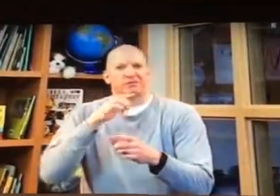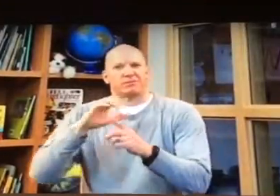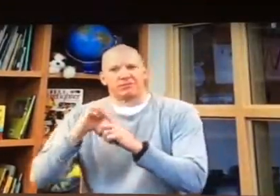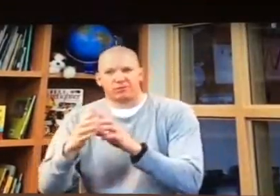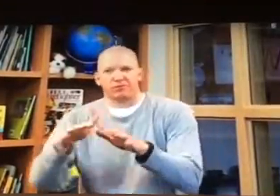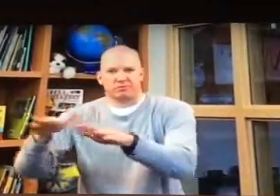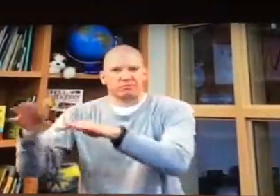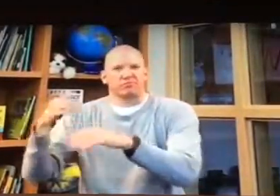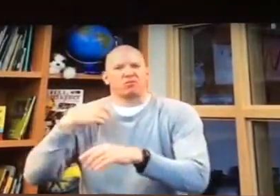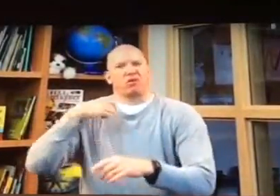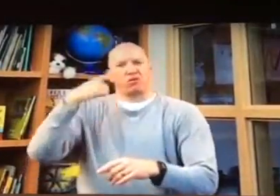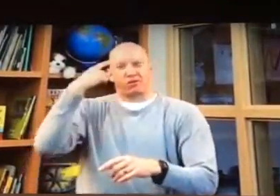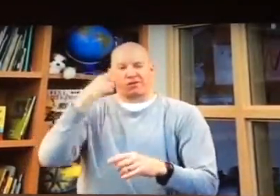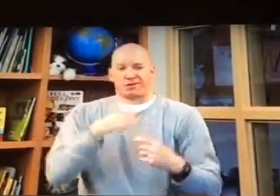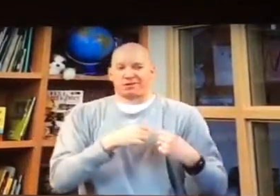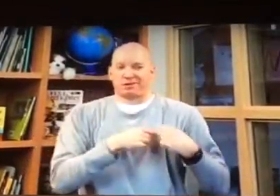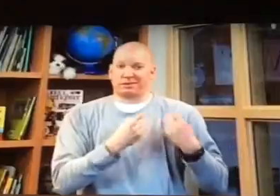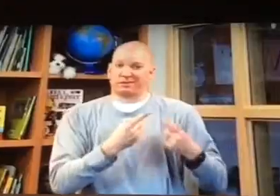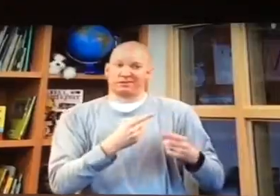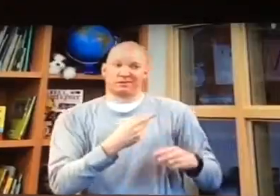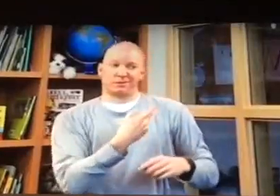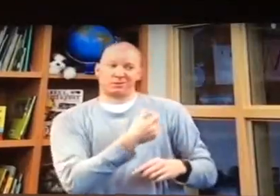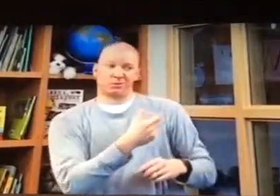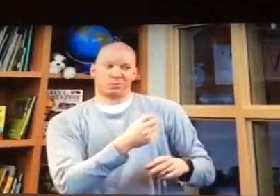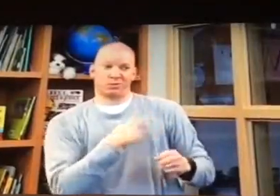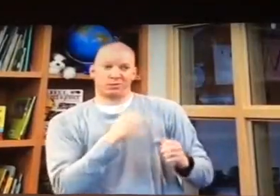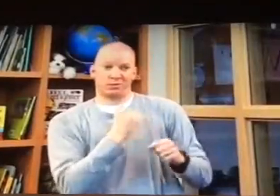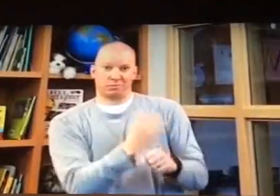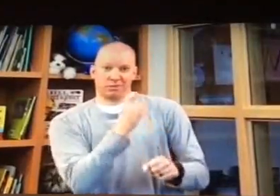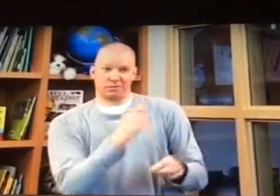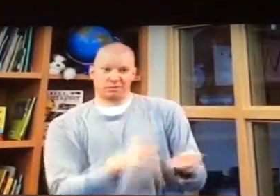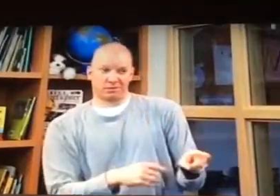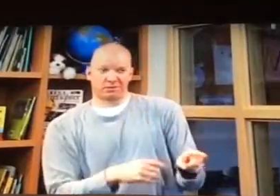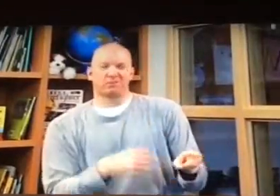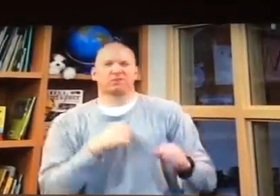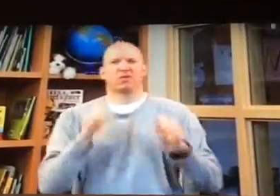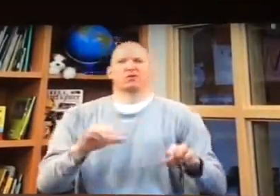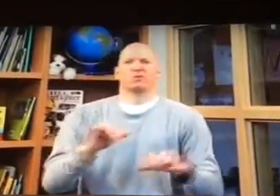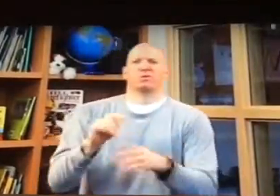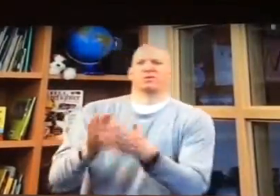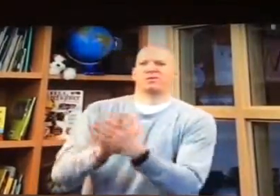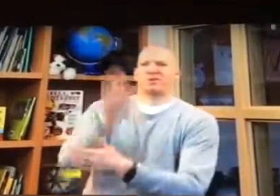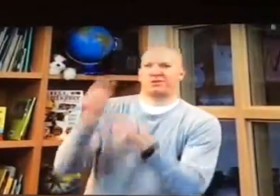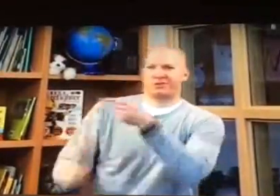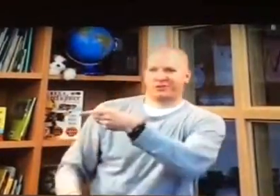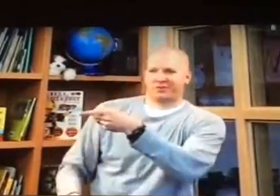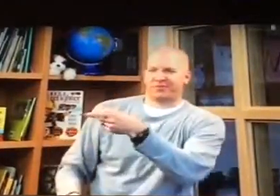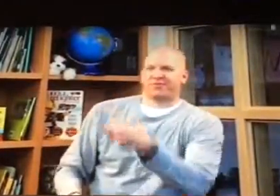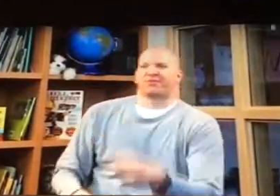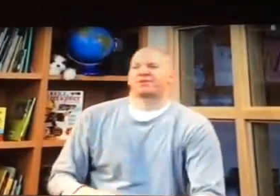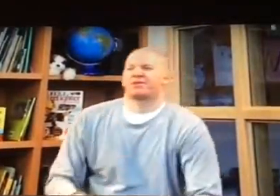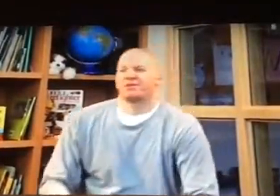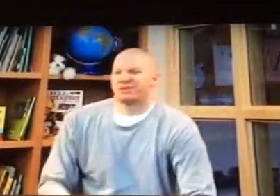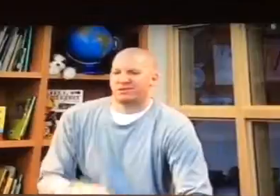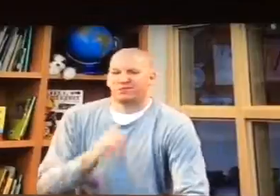So I went to another hearing environment, um, you know, at, at the hearing high school, but then I